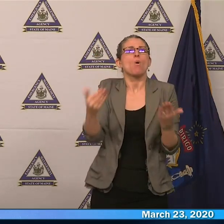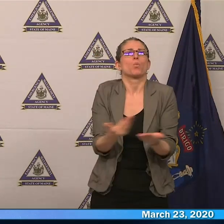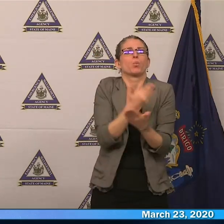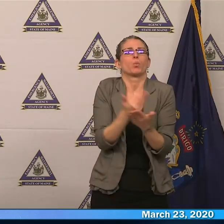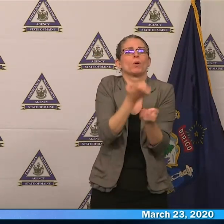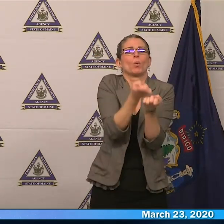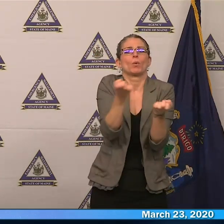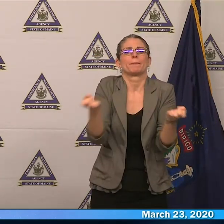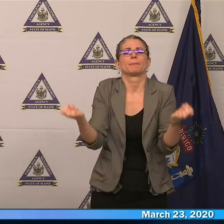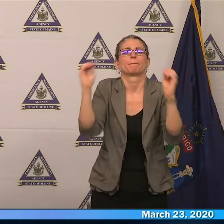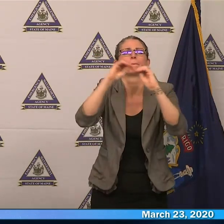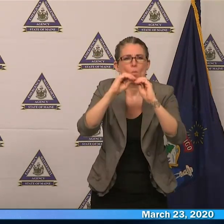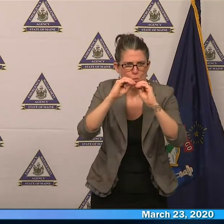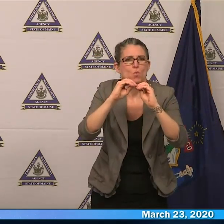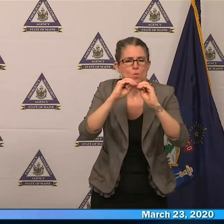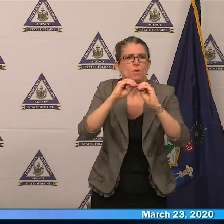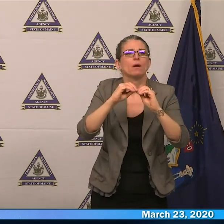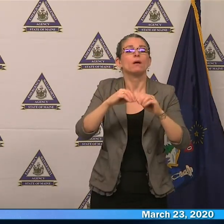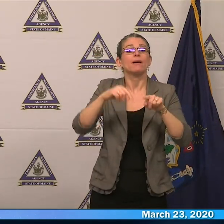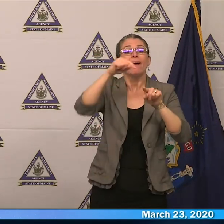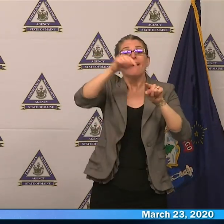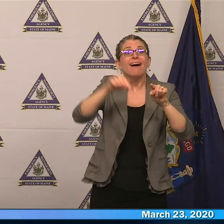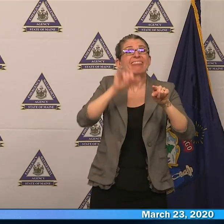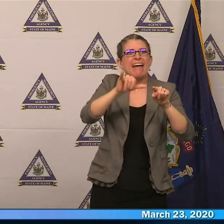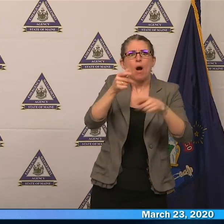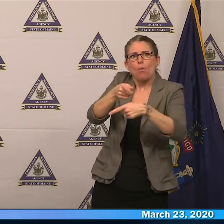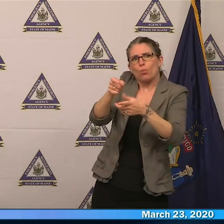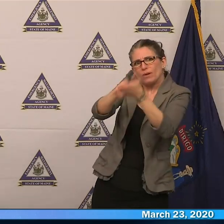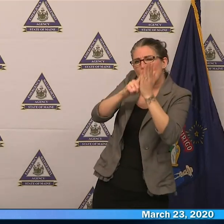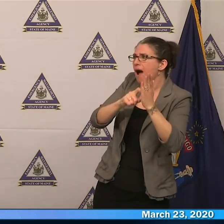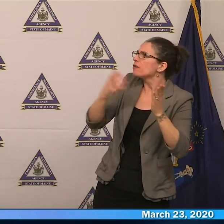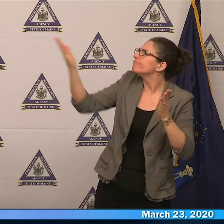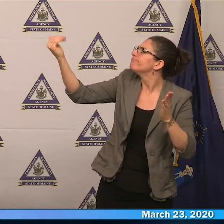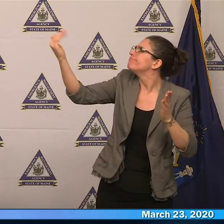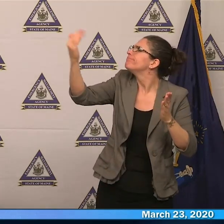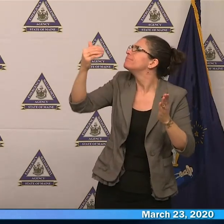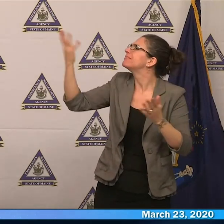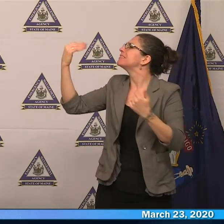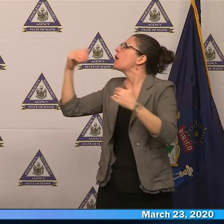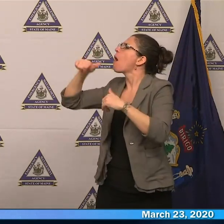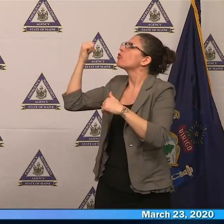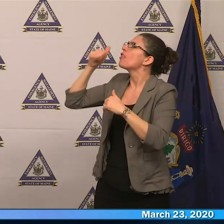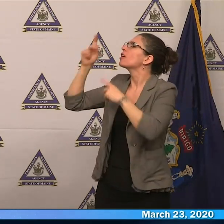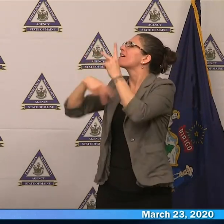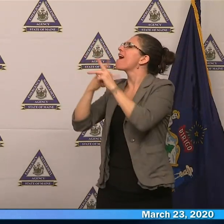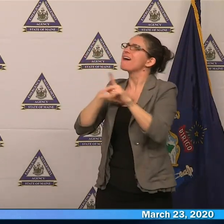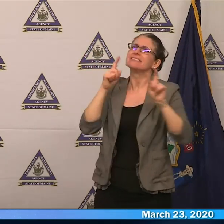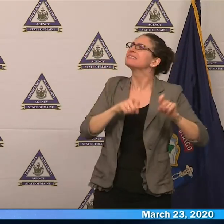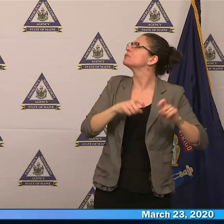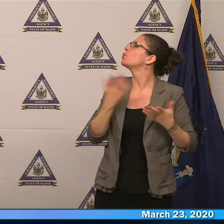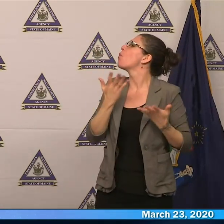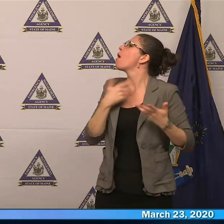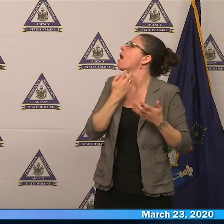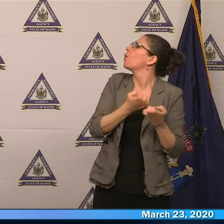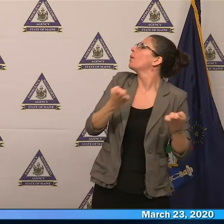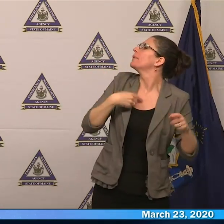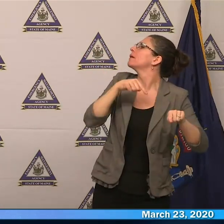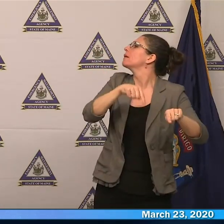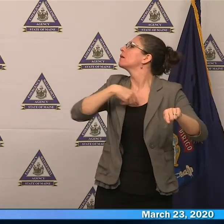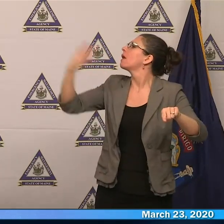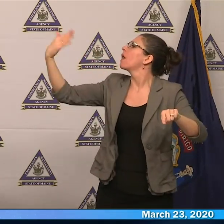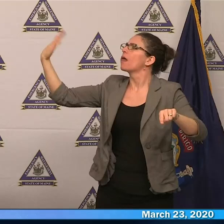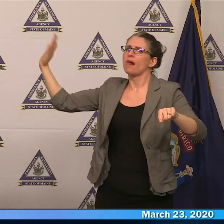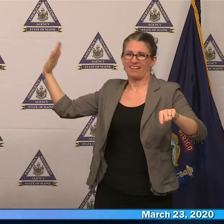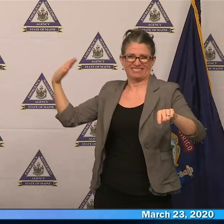Right now, one of the major bottlenecks with testing across the country is the availability of what is called a